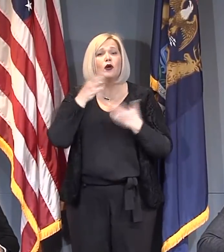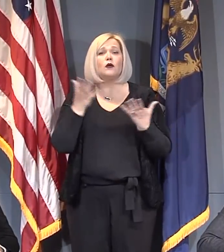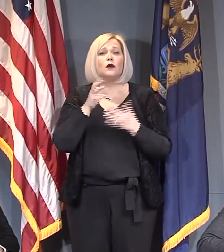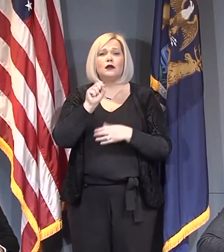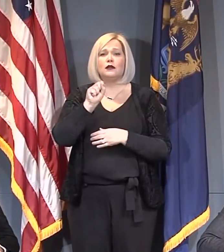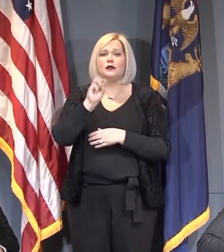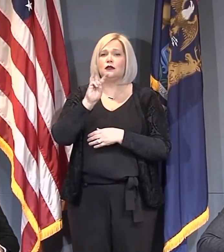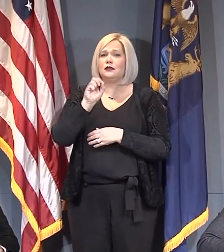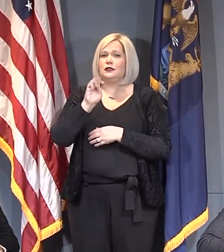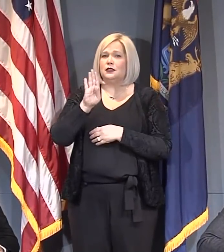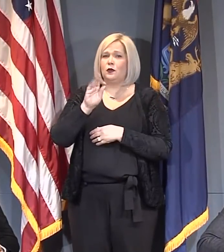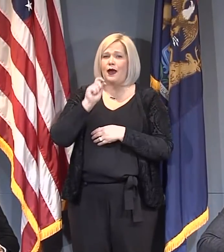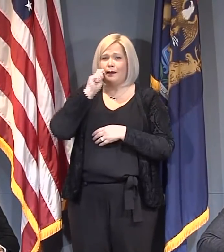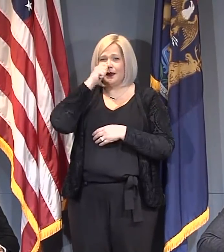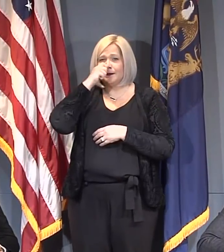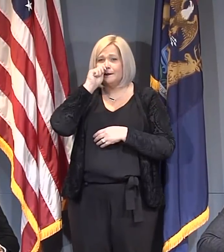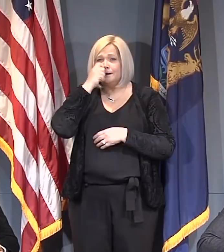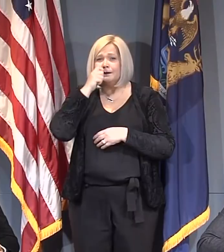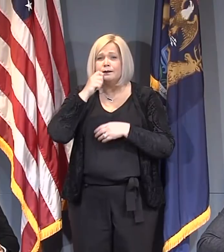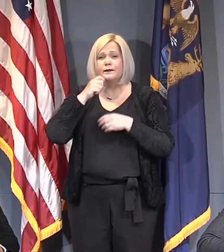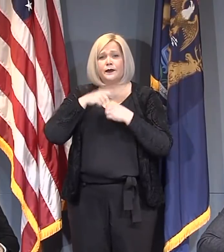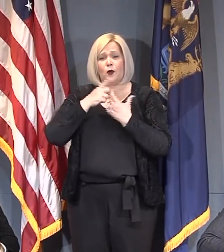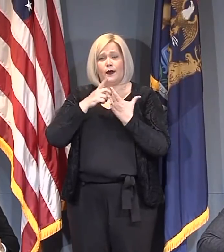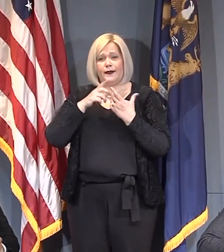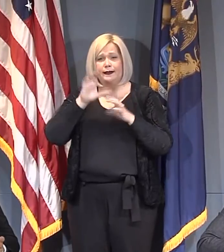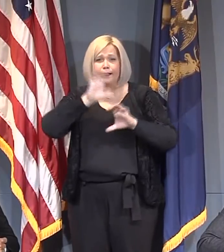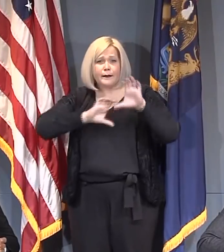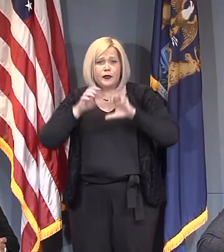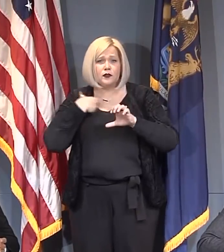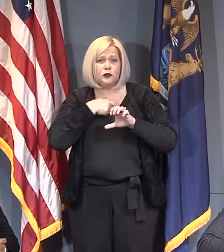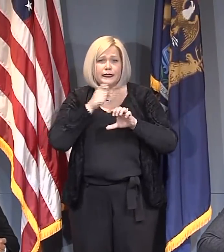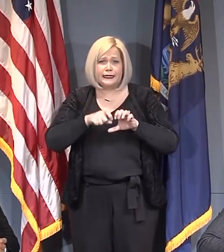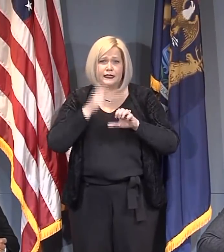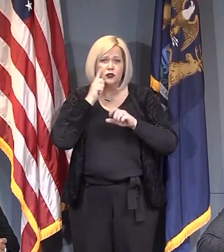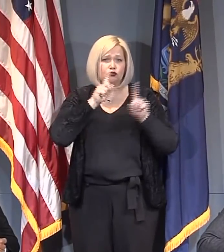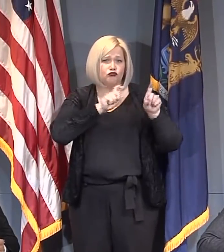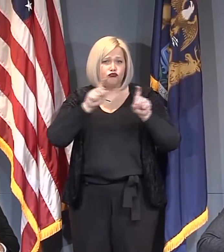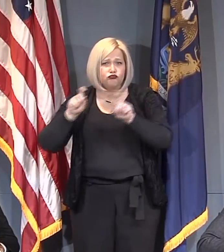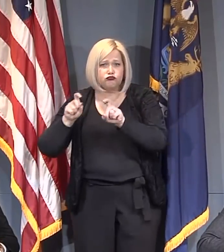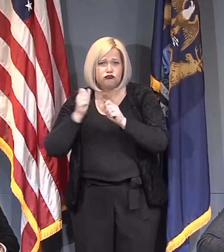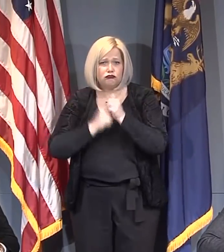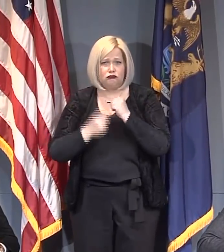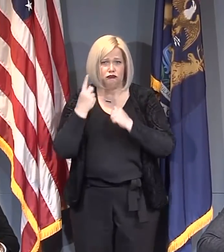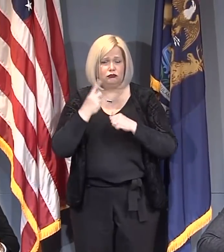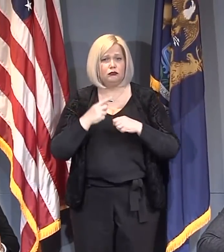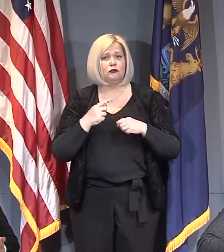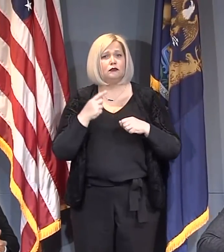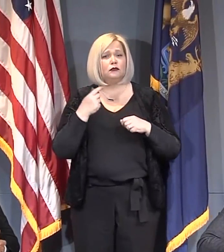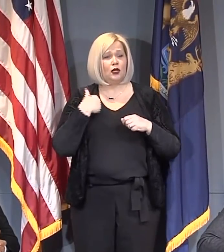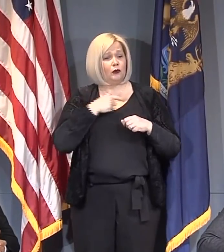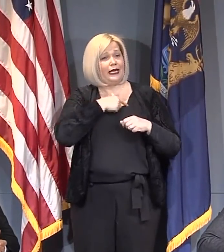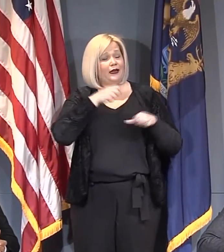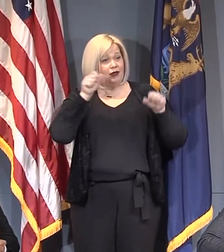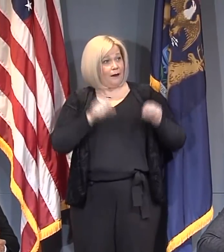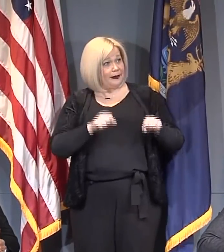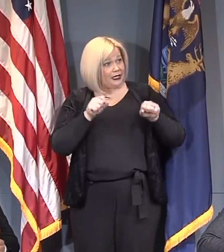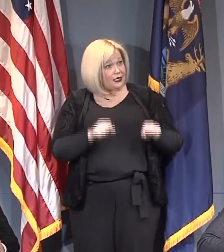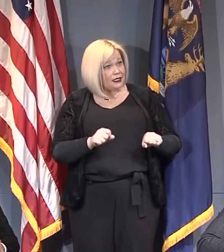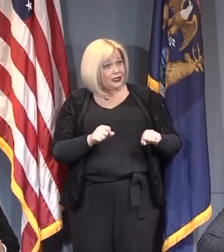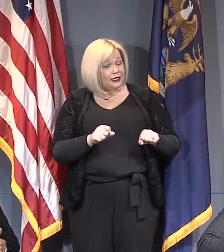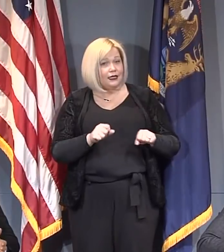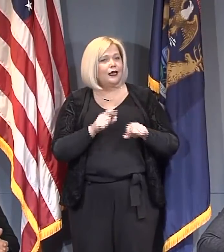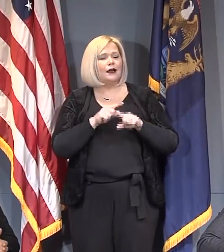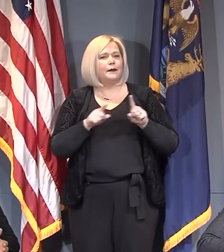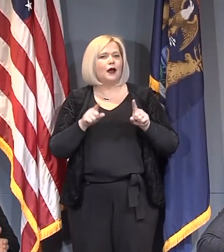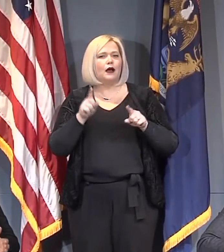the reagents that we need in order to conduct all the testing capabilities that we have. We have capabilities that we're not able